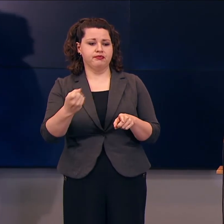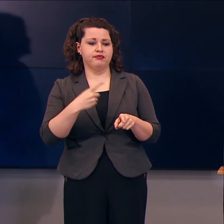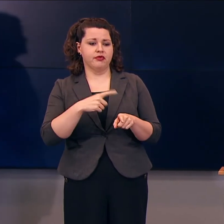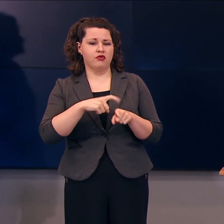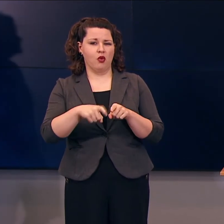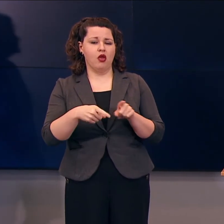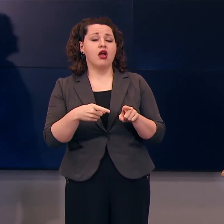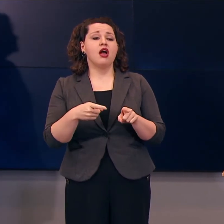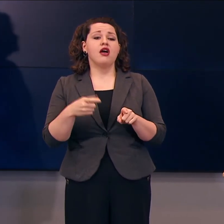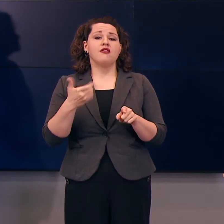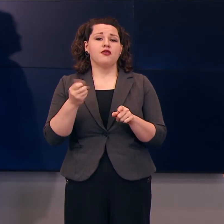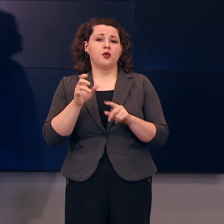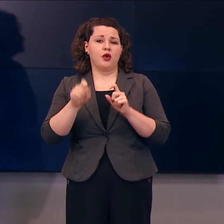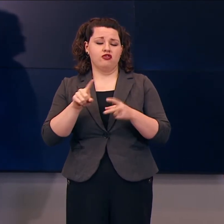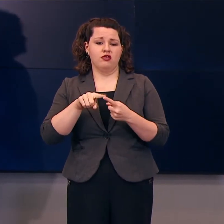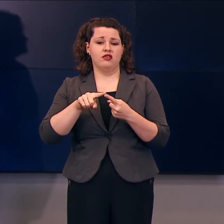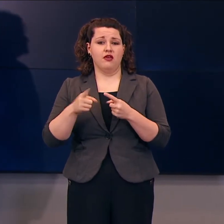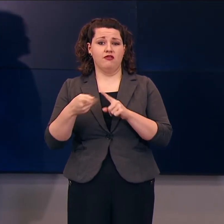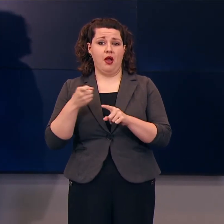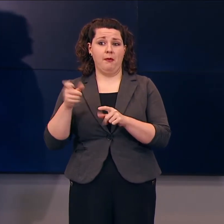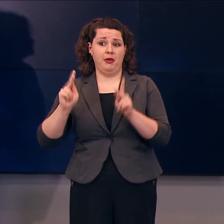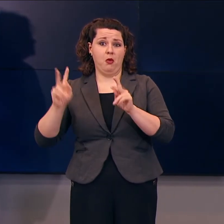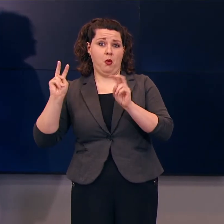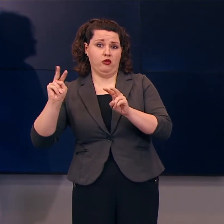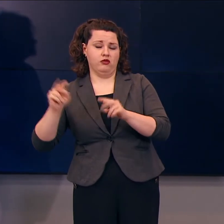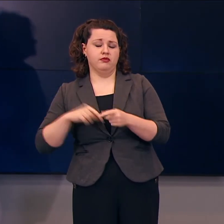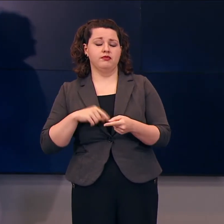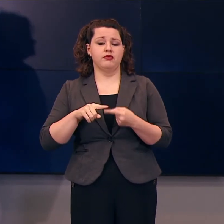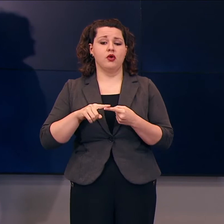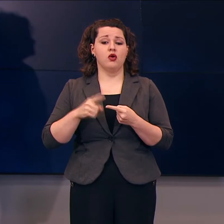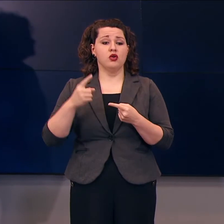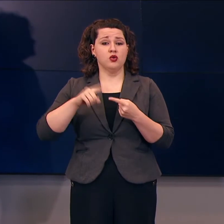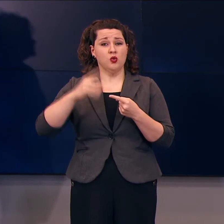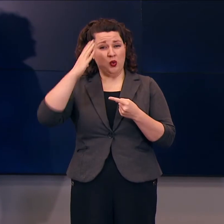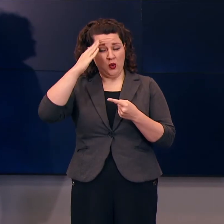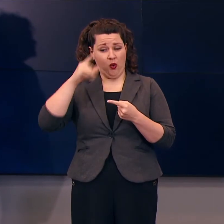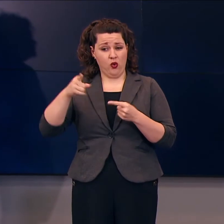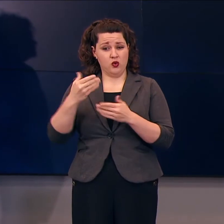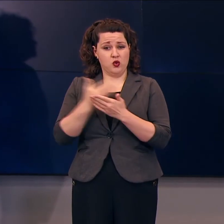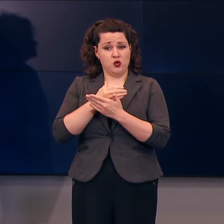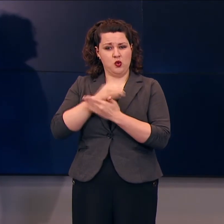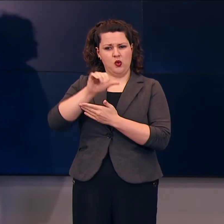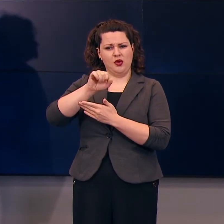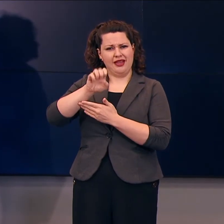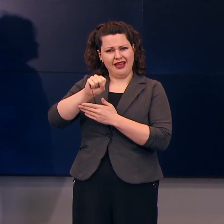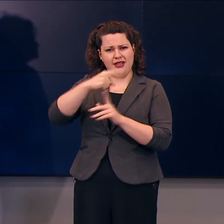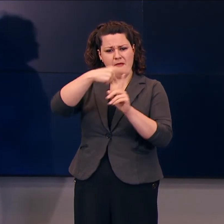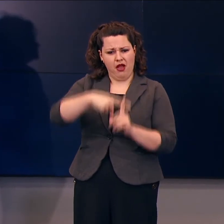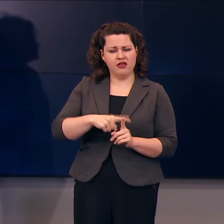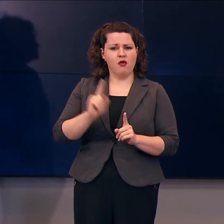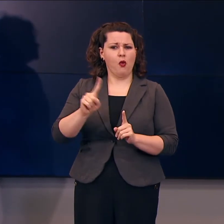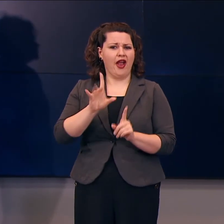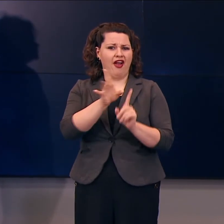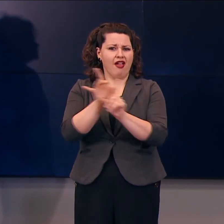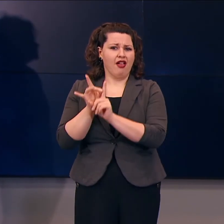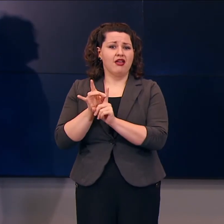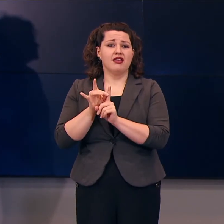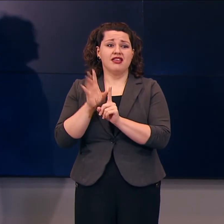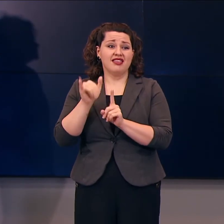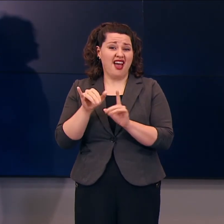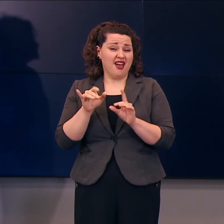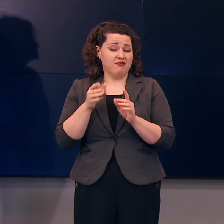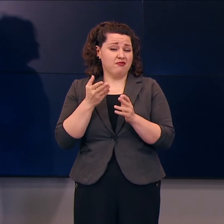from viewers. One, do we know where a lot of these new cases are being contracted? Is it mostly happening through